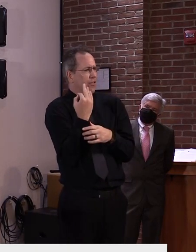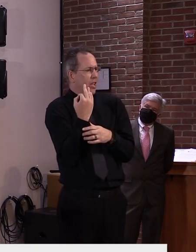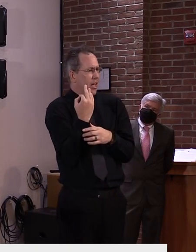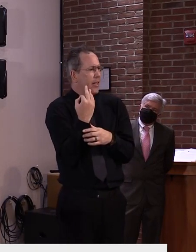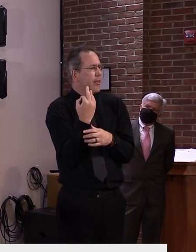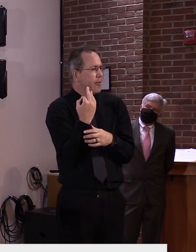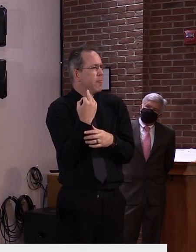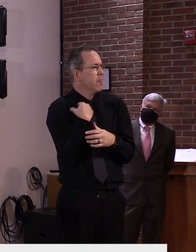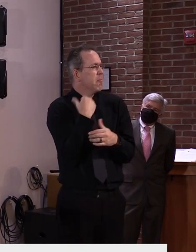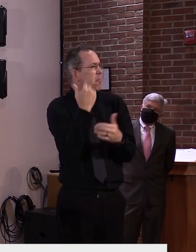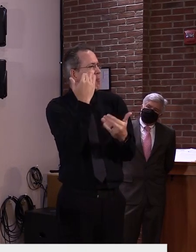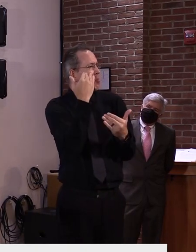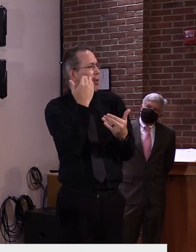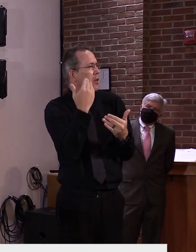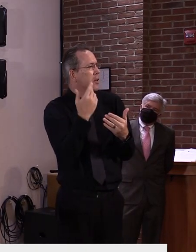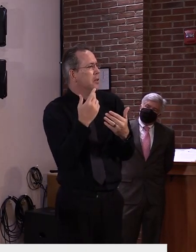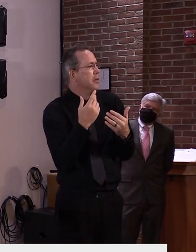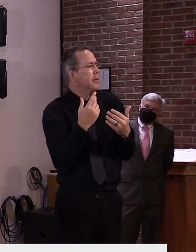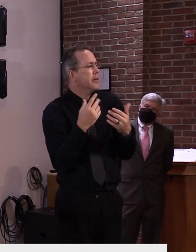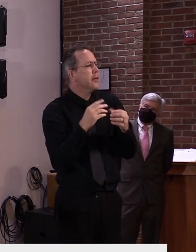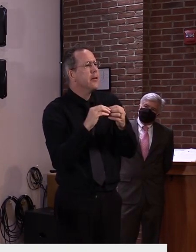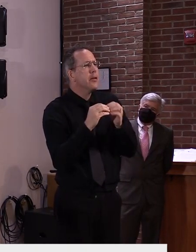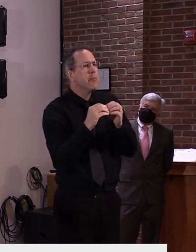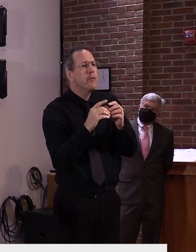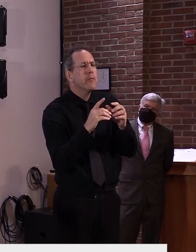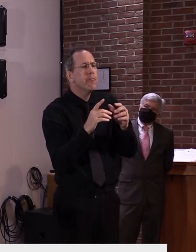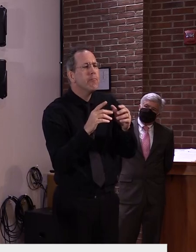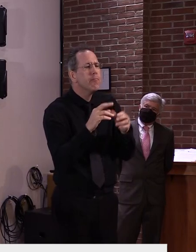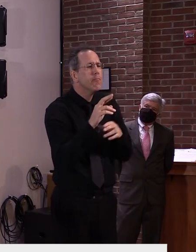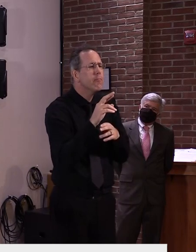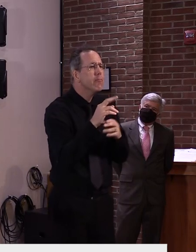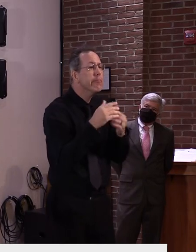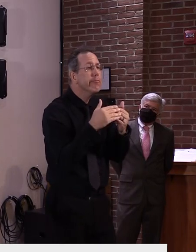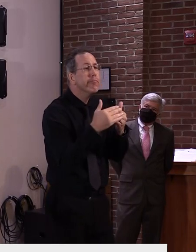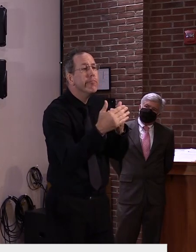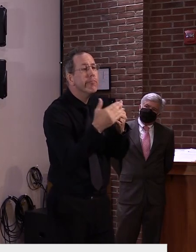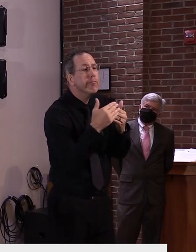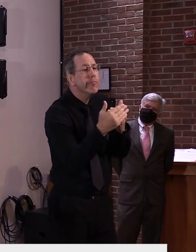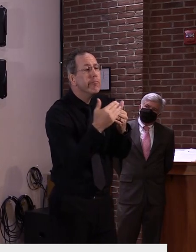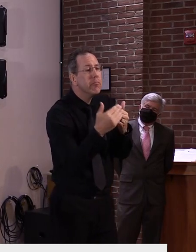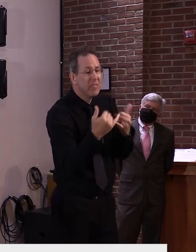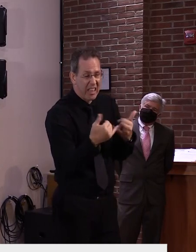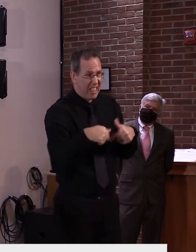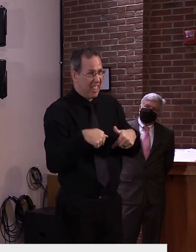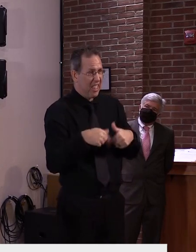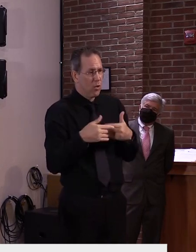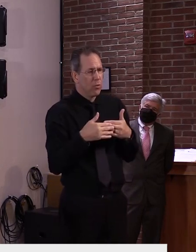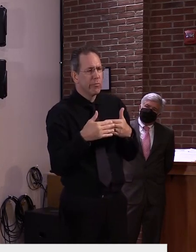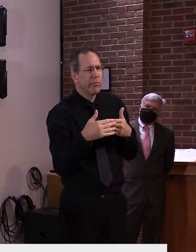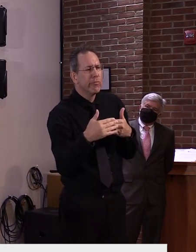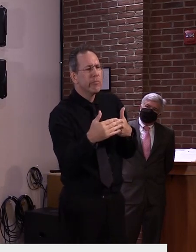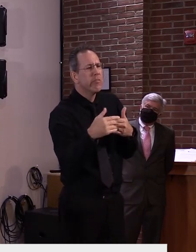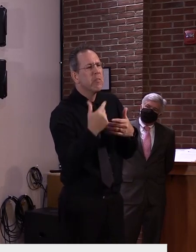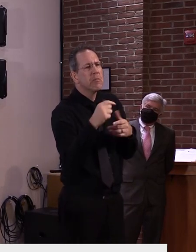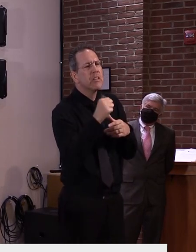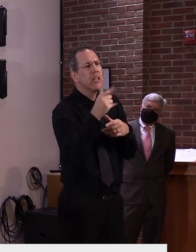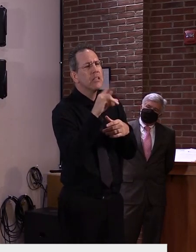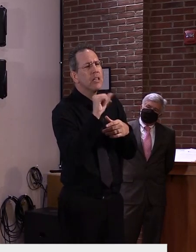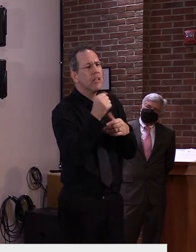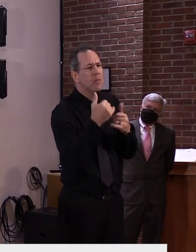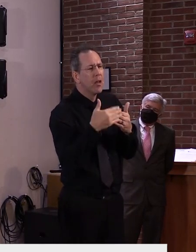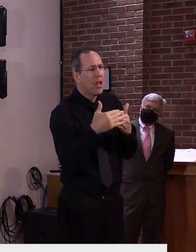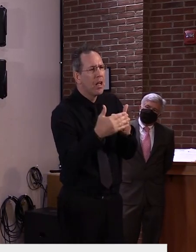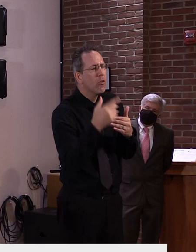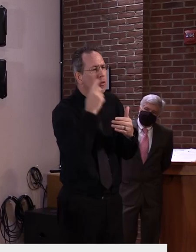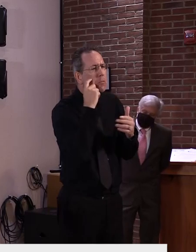see over the next week or 10 days if there's going to be a, I'll use the word surge